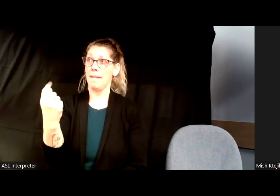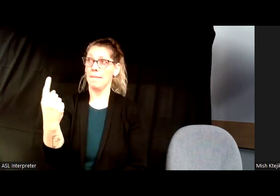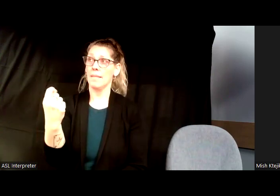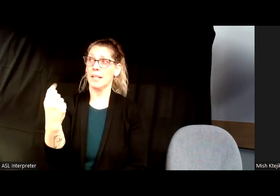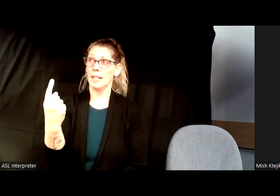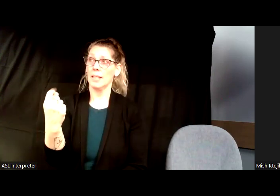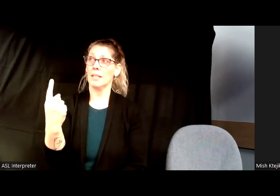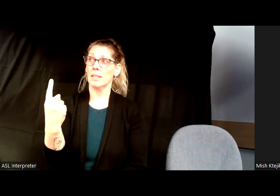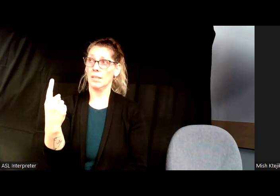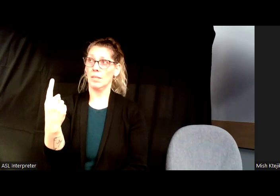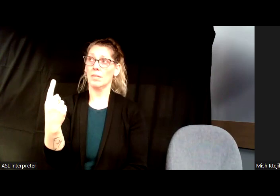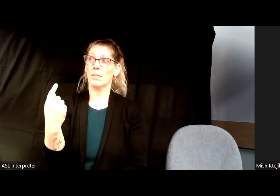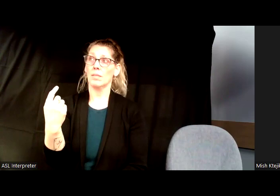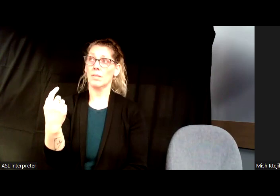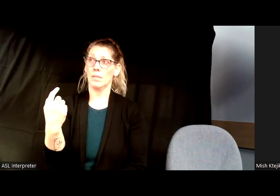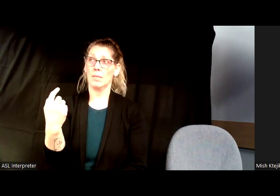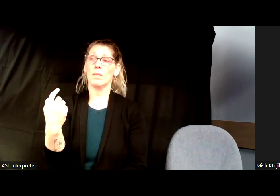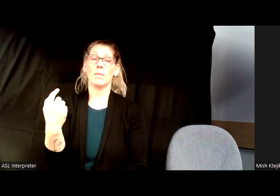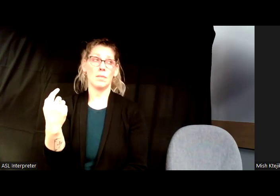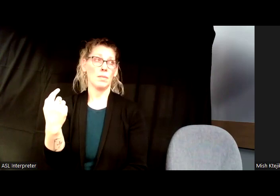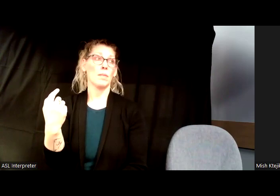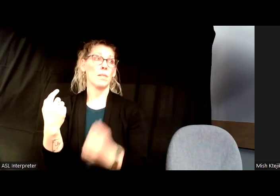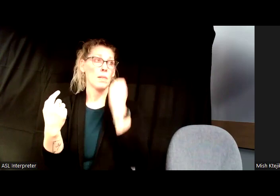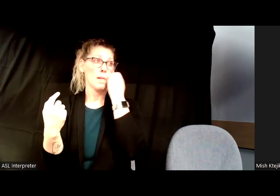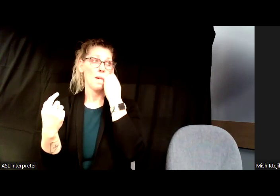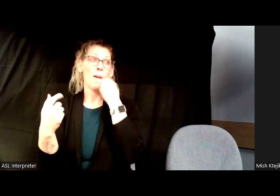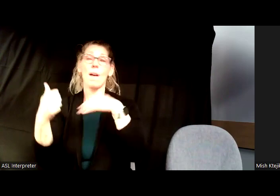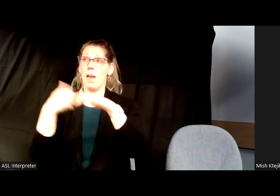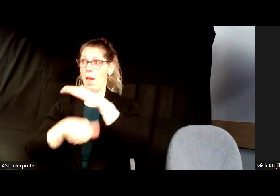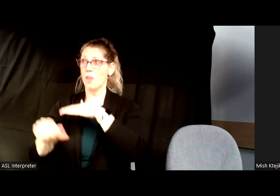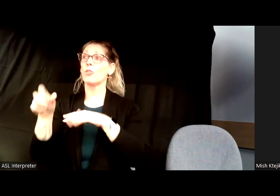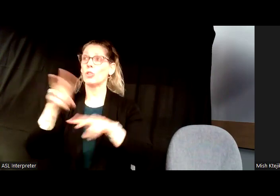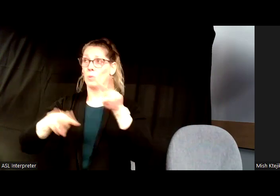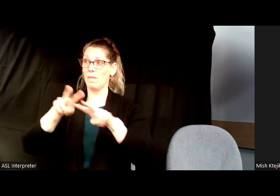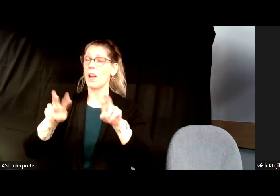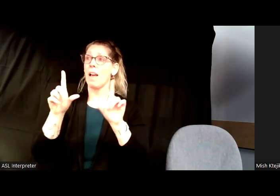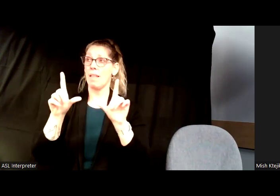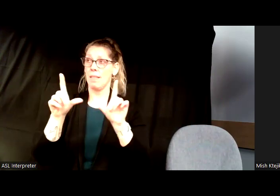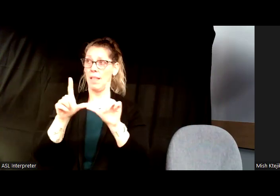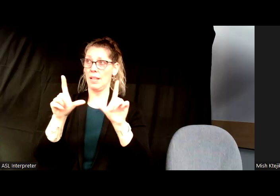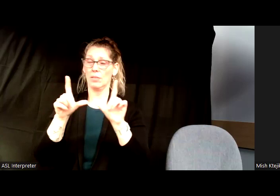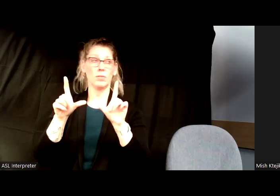Yeah. Page 5, line 11, under supervisory license.